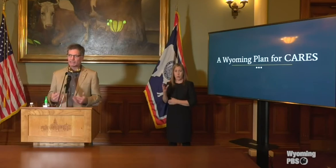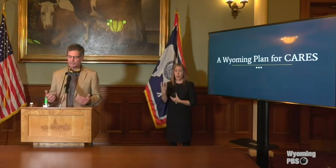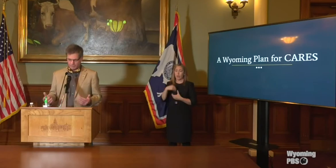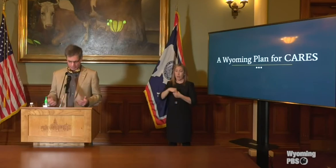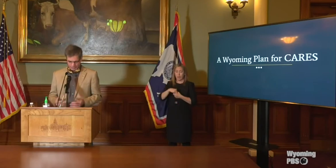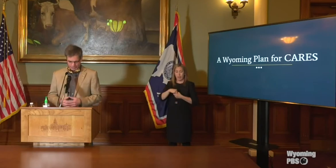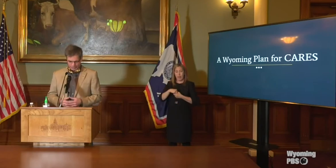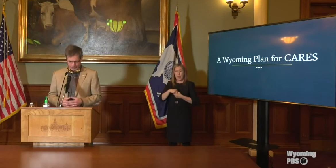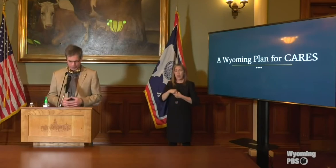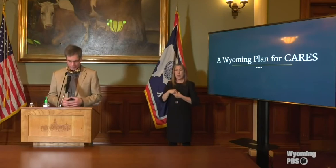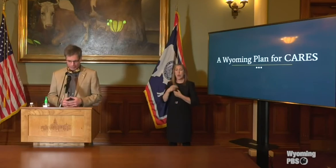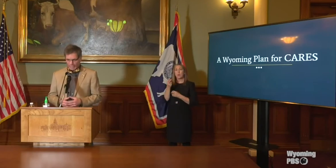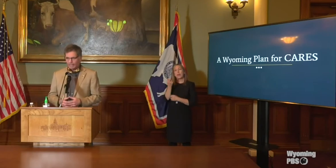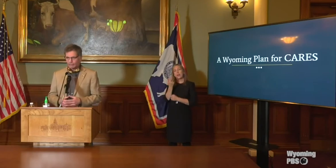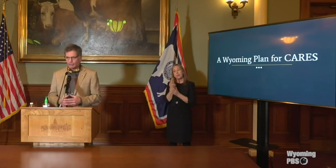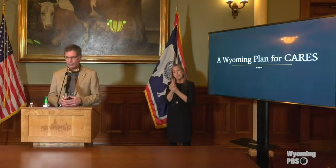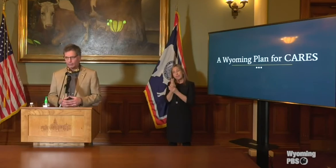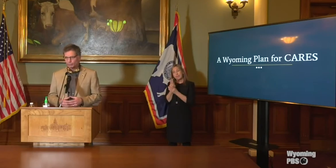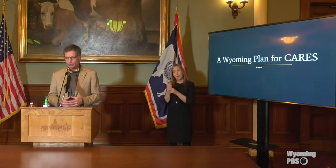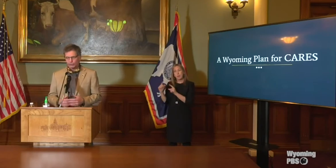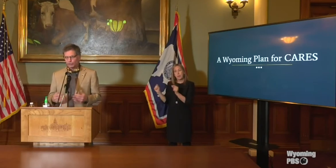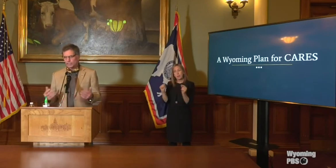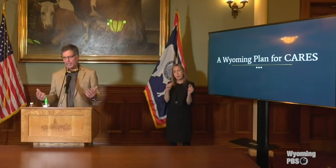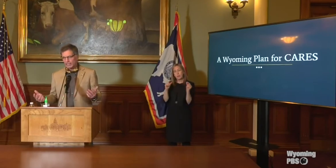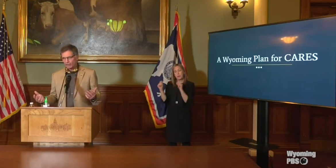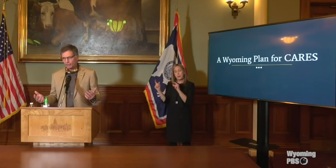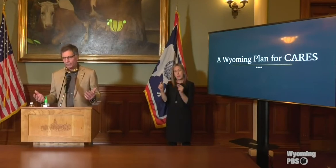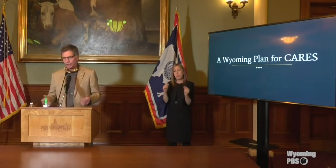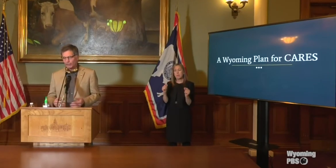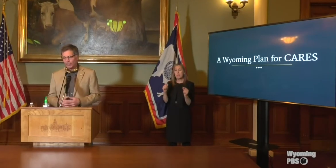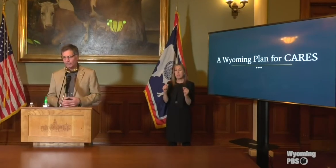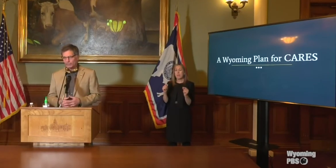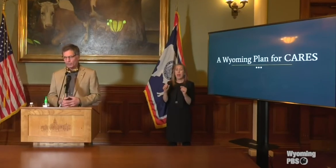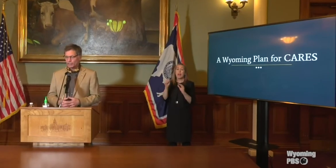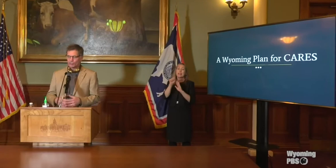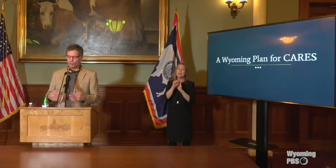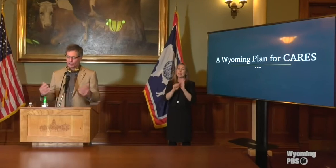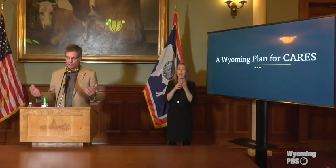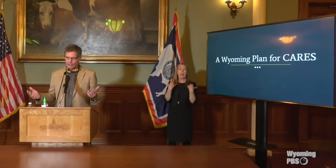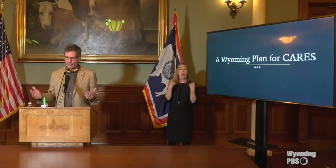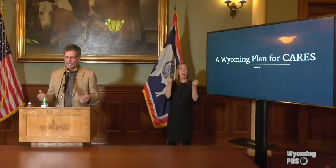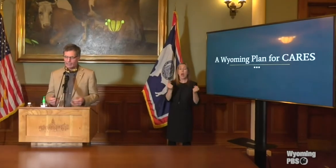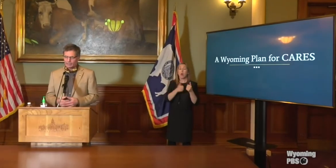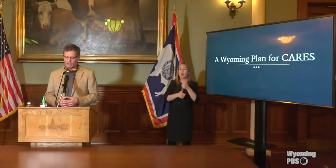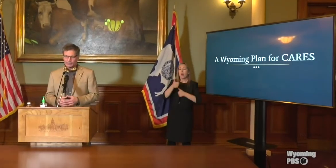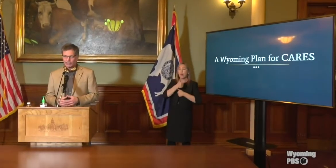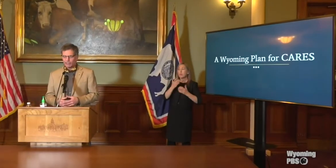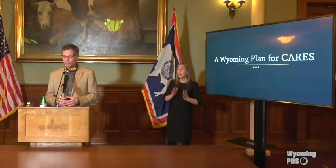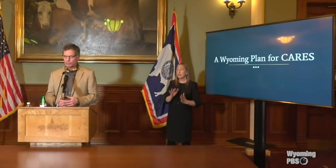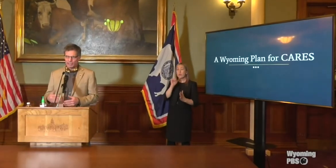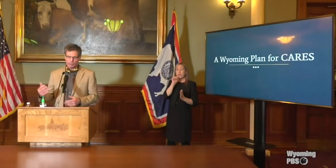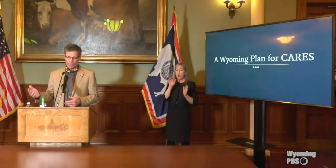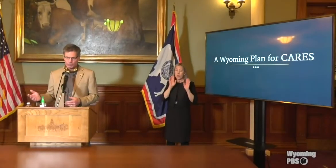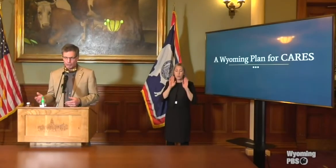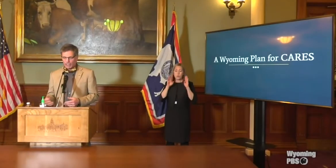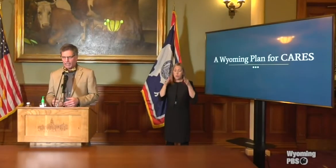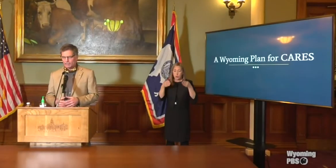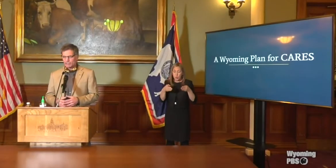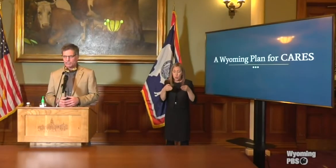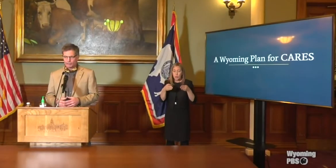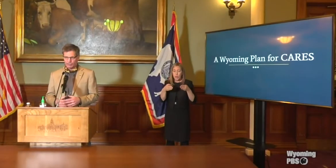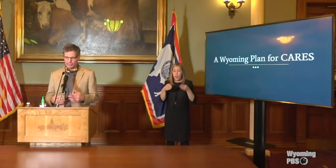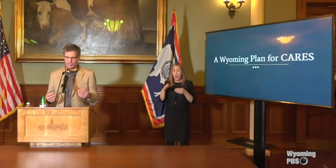be expected, that you know, the state health officer isn't going to look at